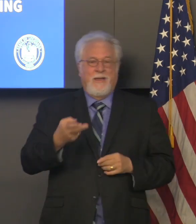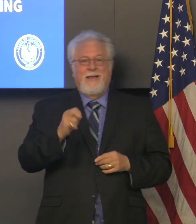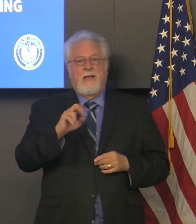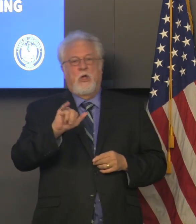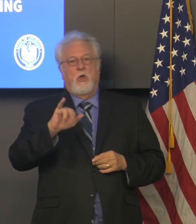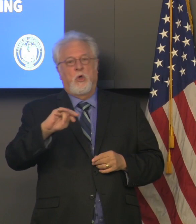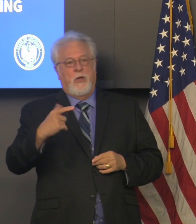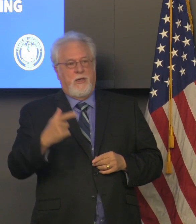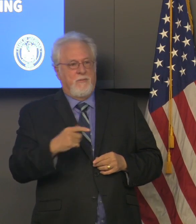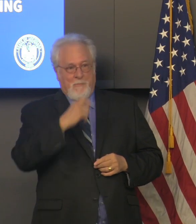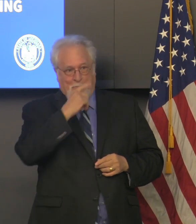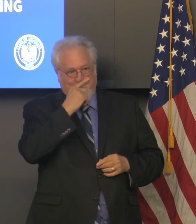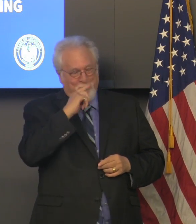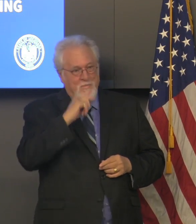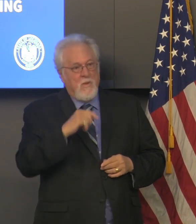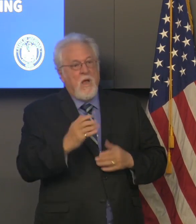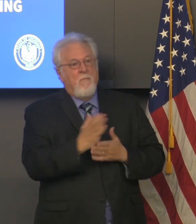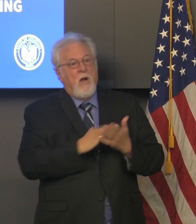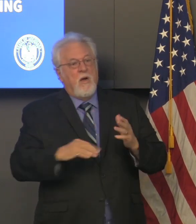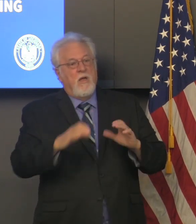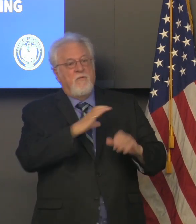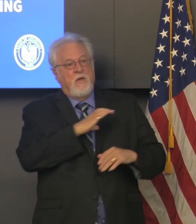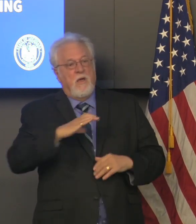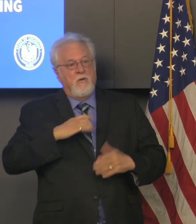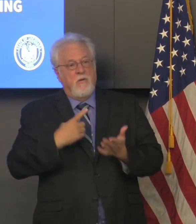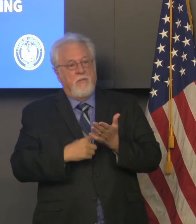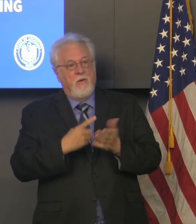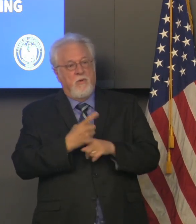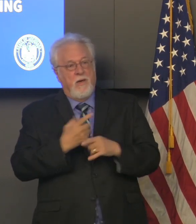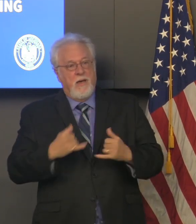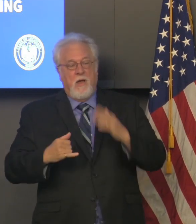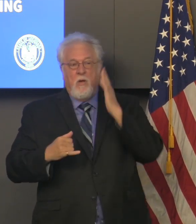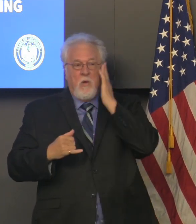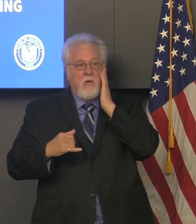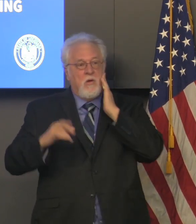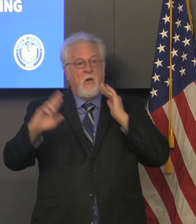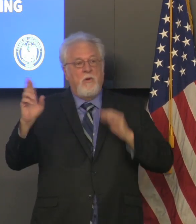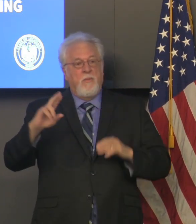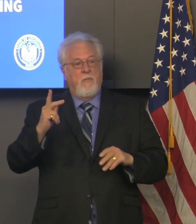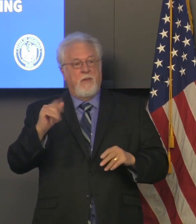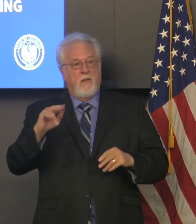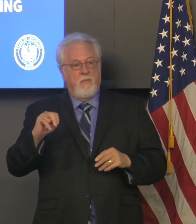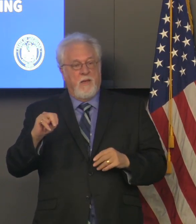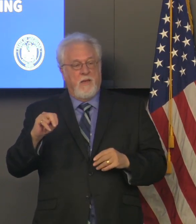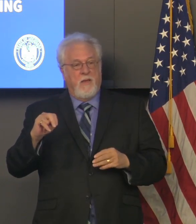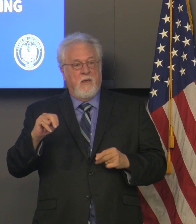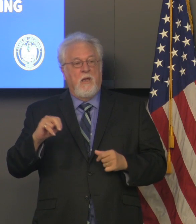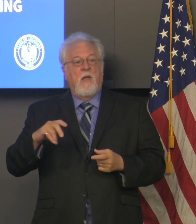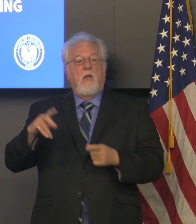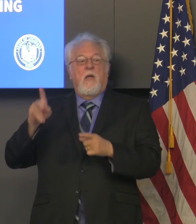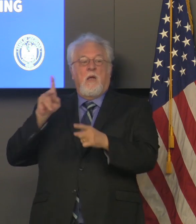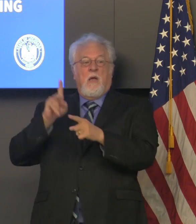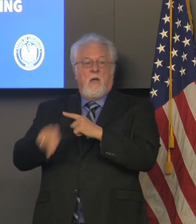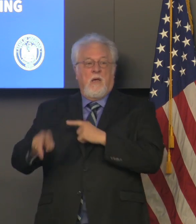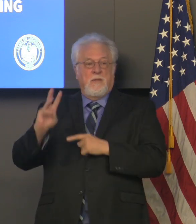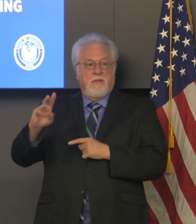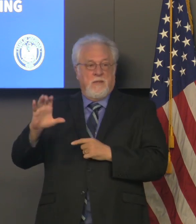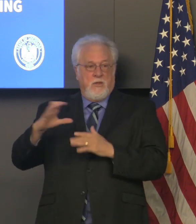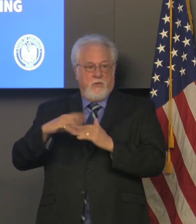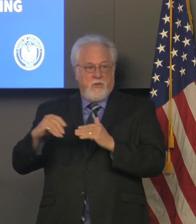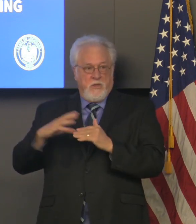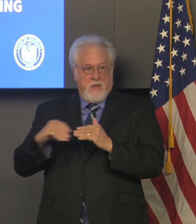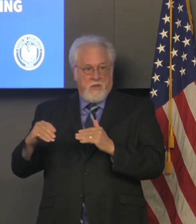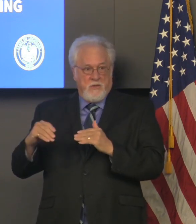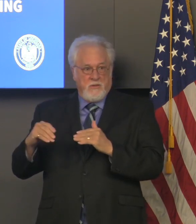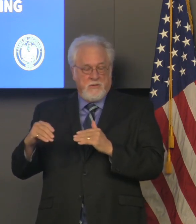As part of the congressional debate in the Senate right now, the Republican plan would do away with the $600 enhanced